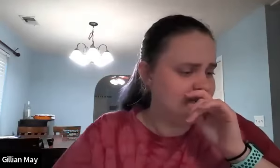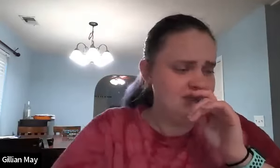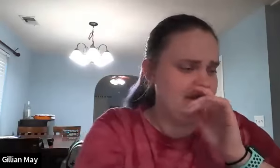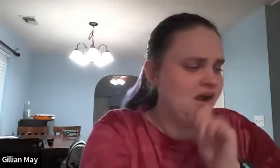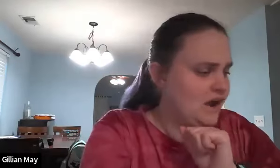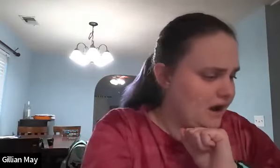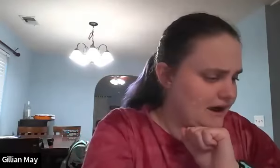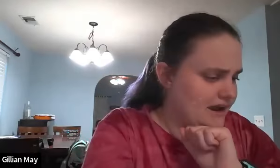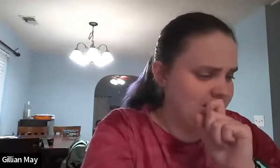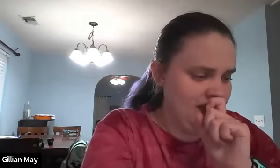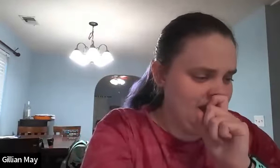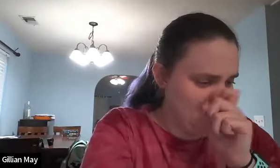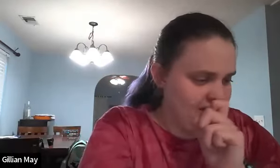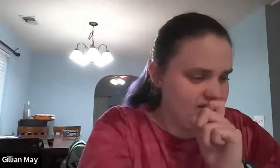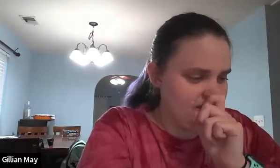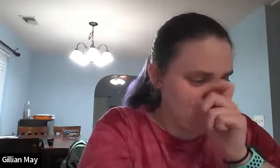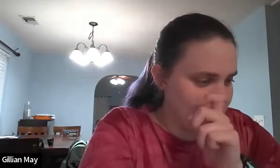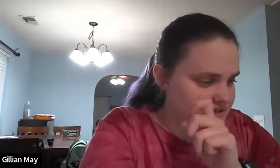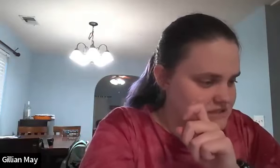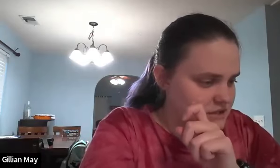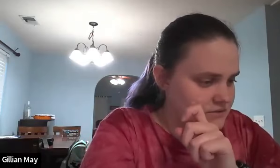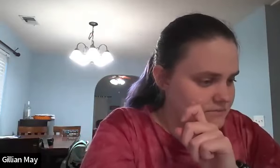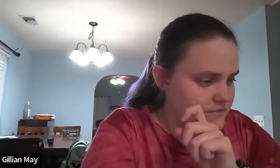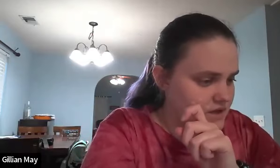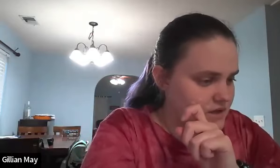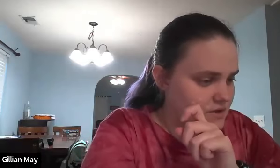Excuse me. All right. The last, now